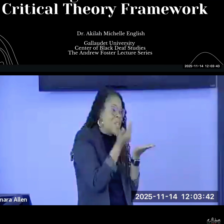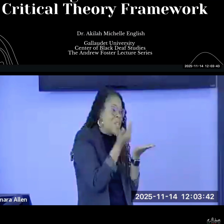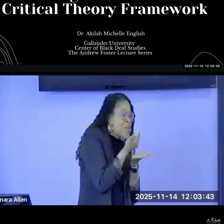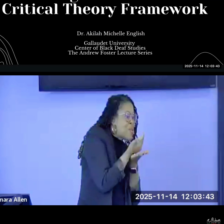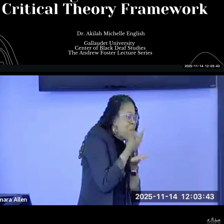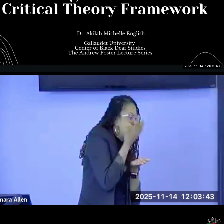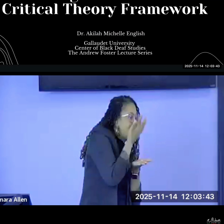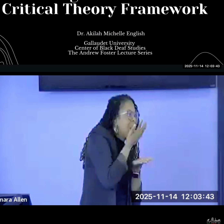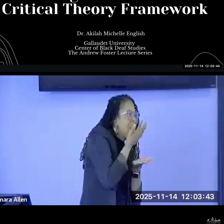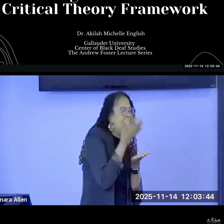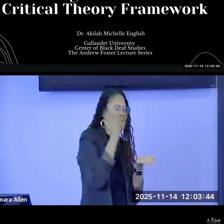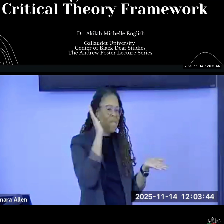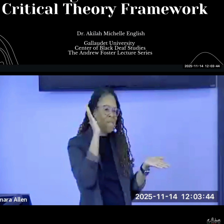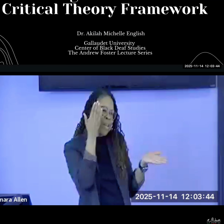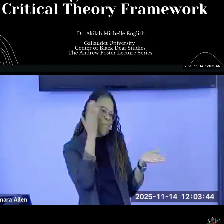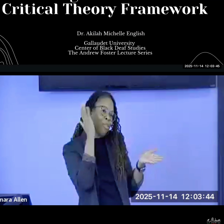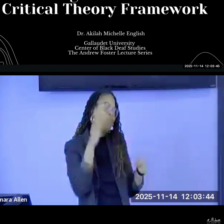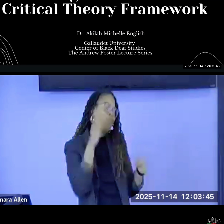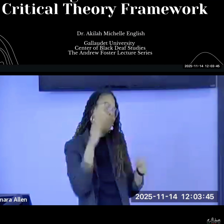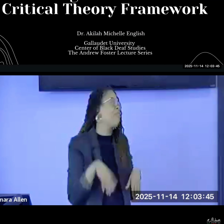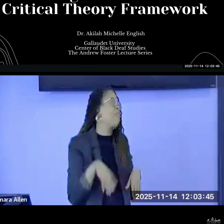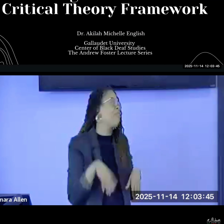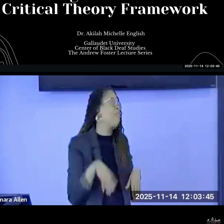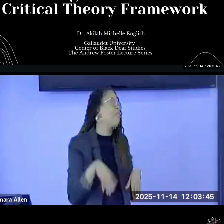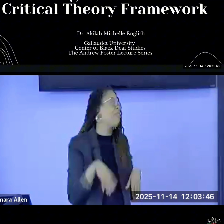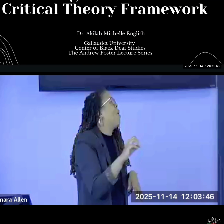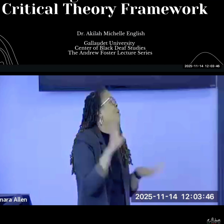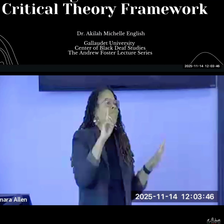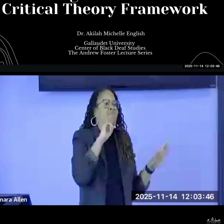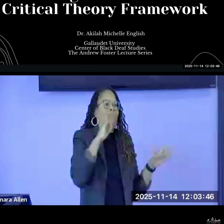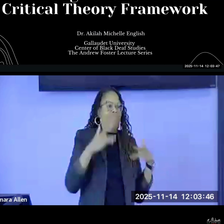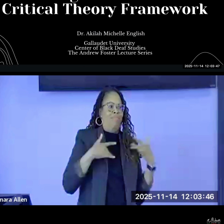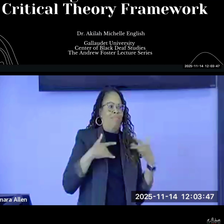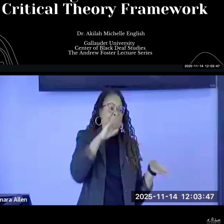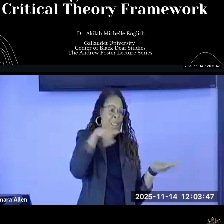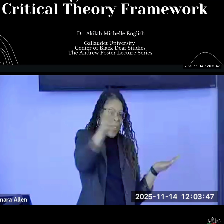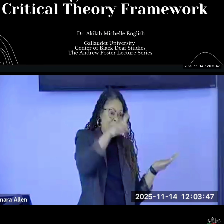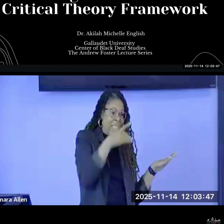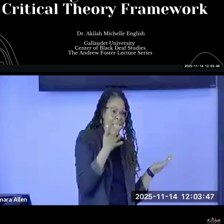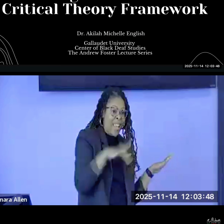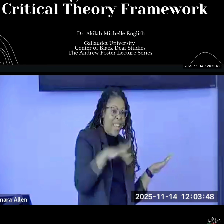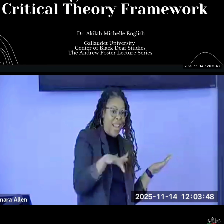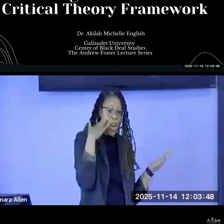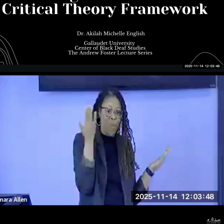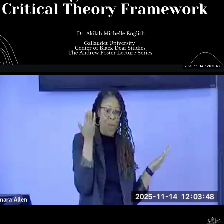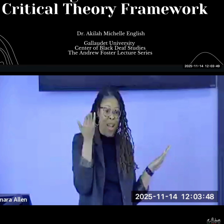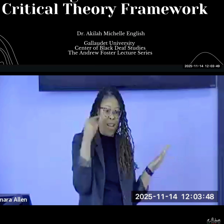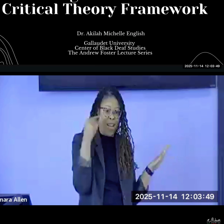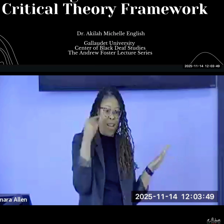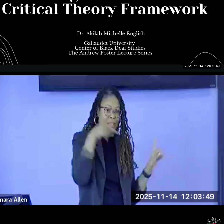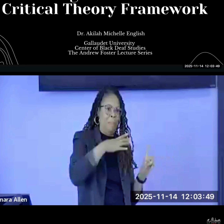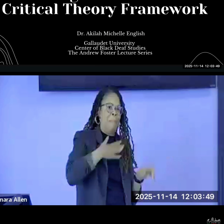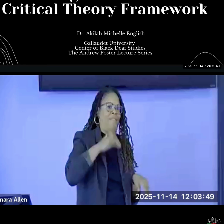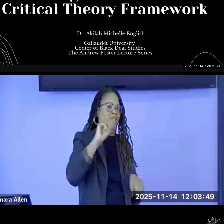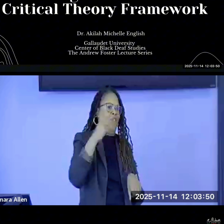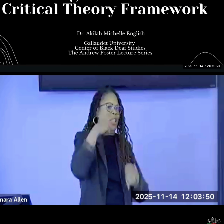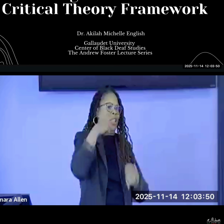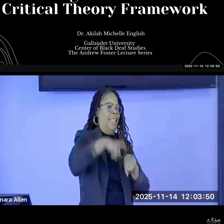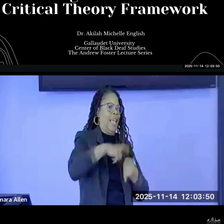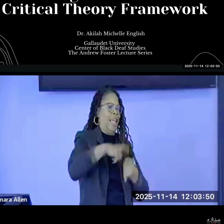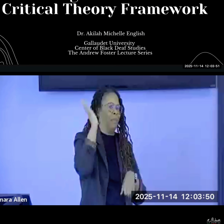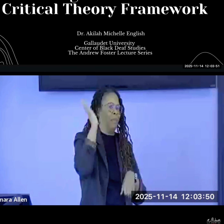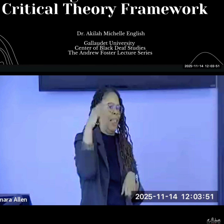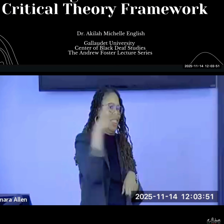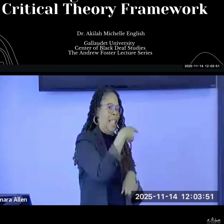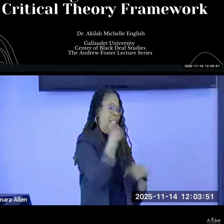see full house, some new faces, and also some familiar faces. Thank you for joining me this afternoon. This is